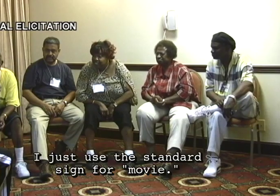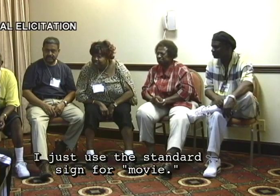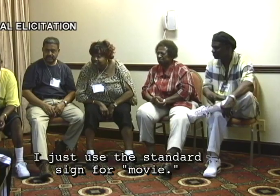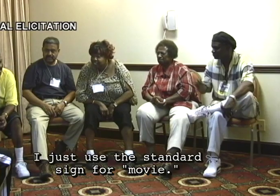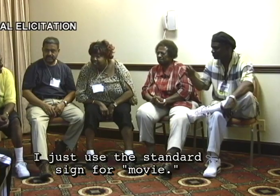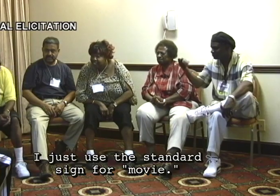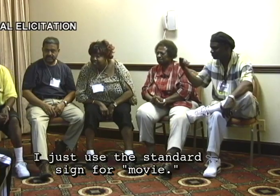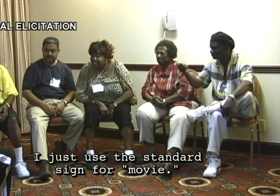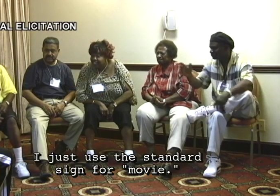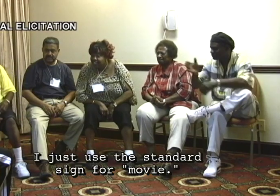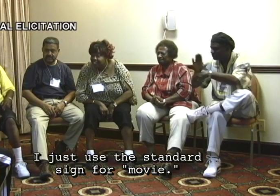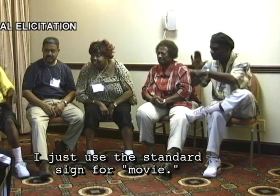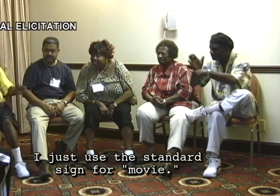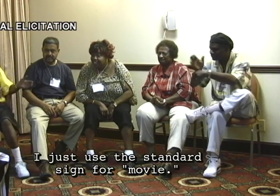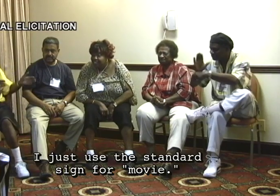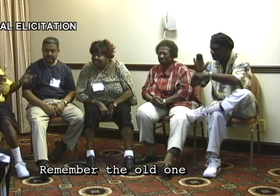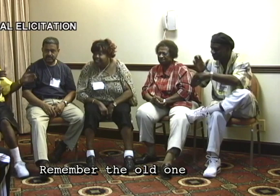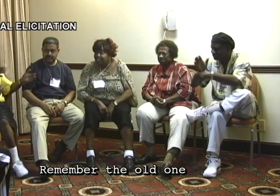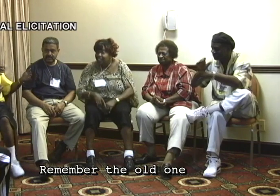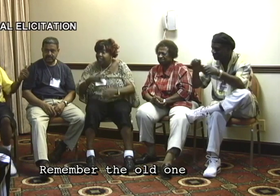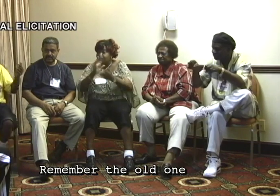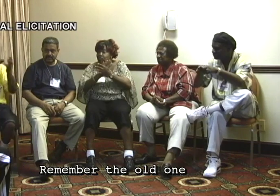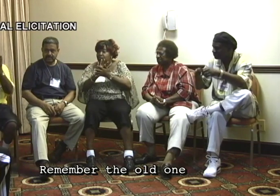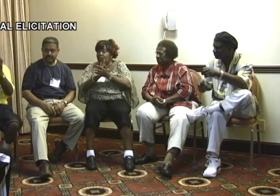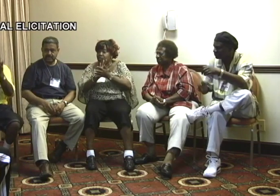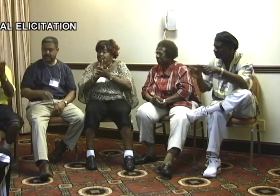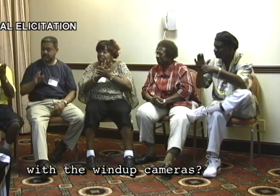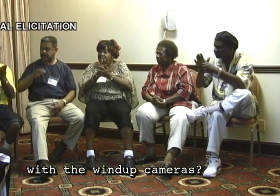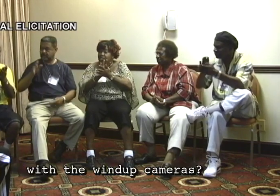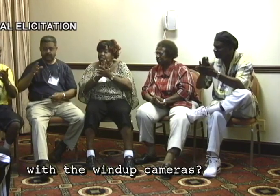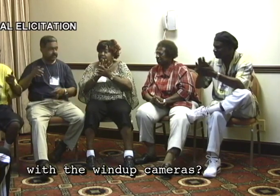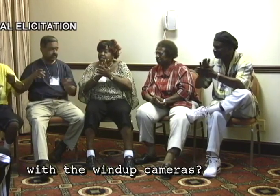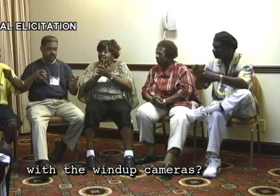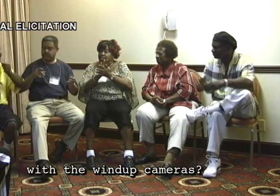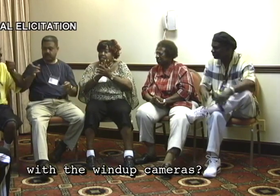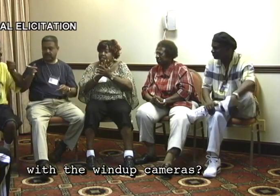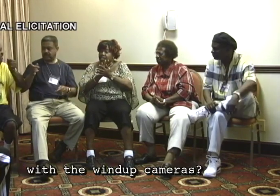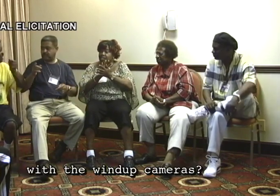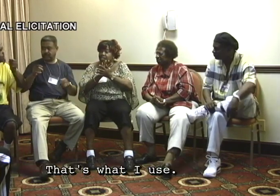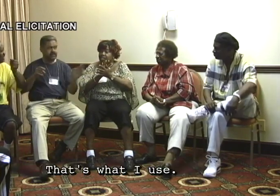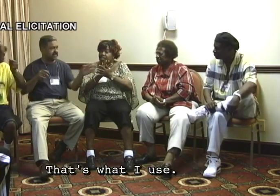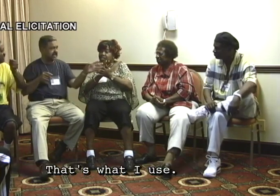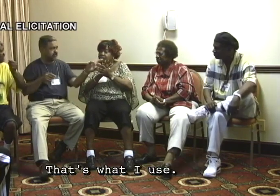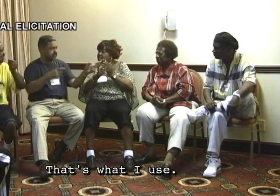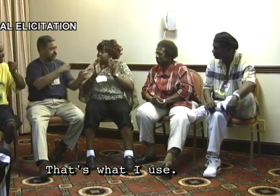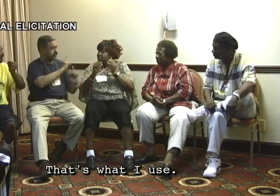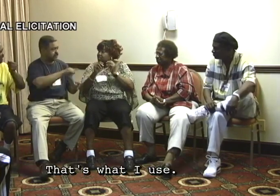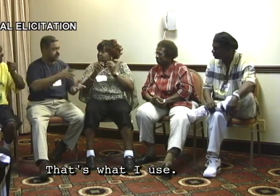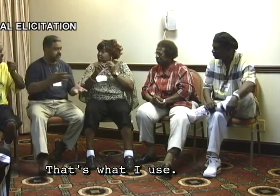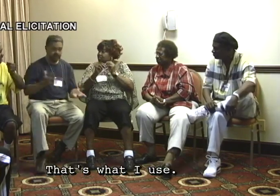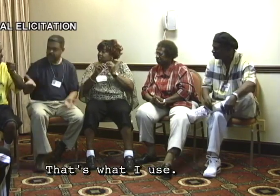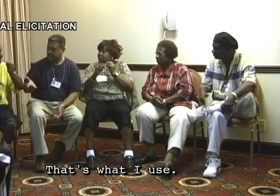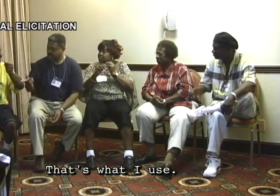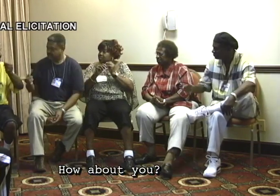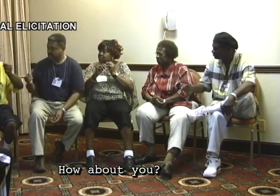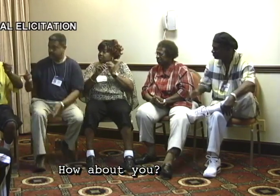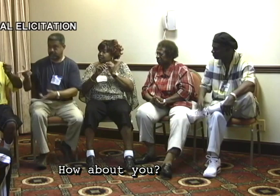I just used the standard sign for movie. What sign? I used it. Remember the old one with the wind-up cameras? That's what I use. Mm-hmm. How about